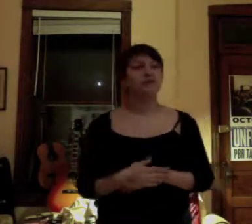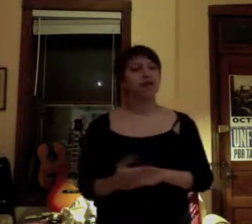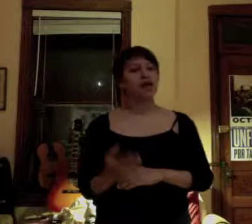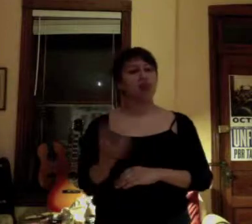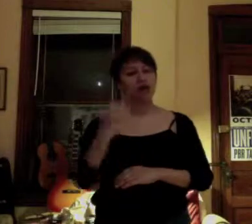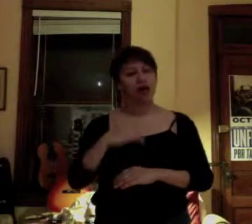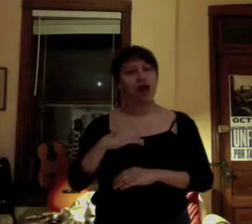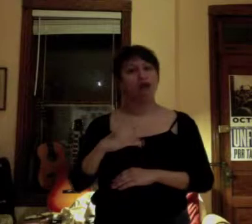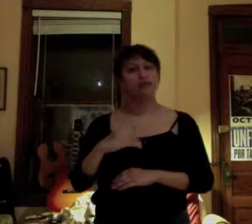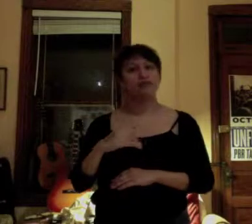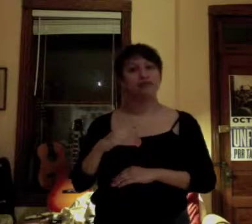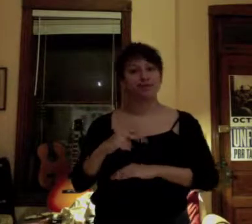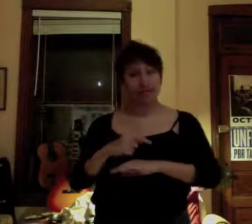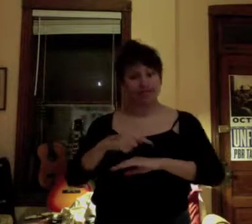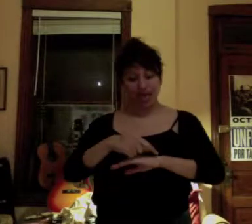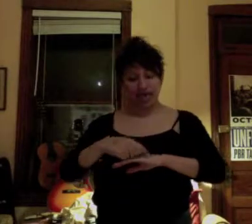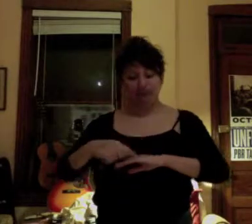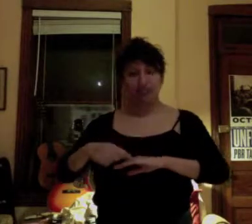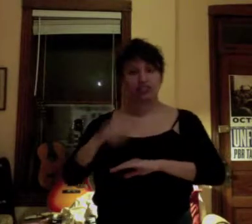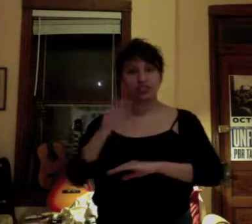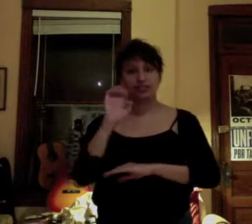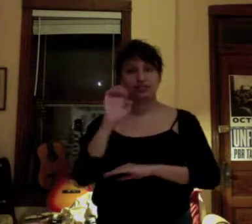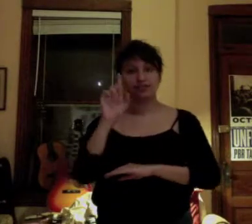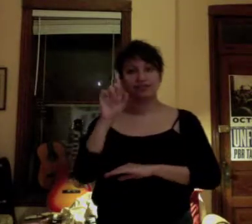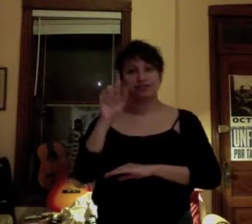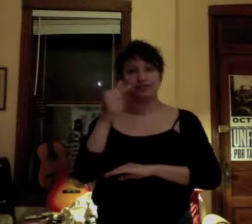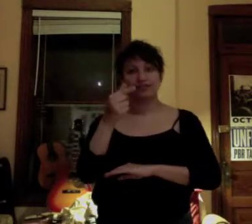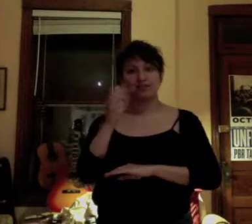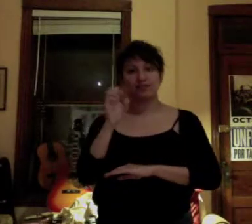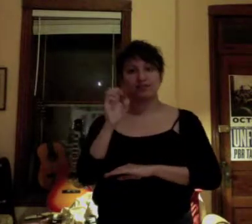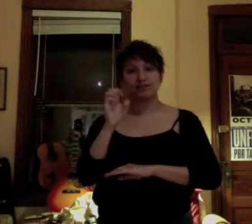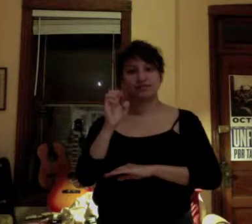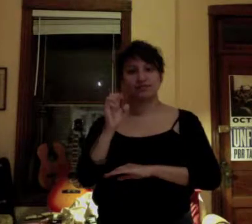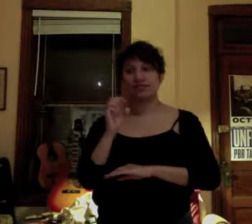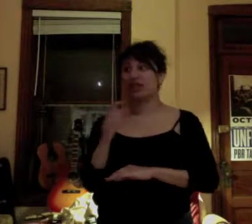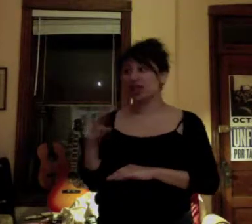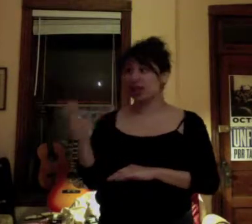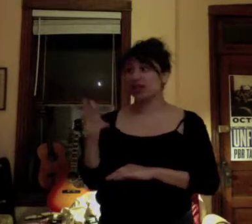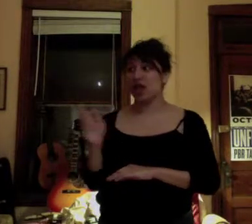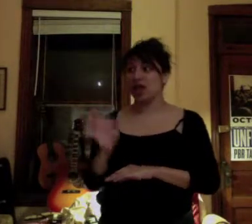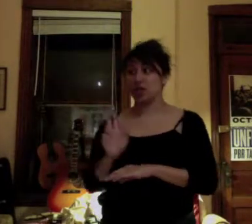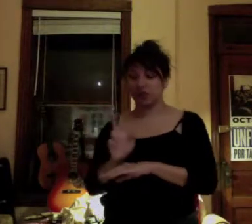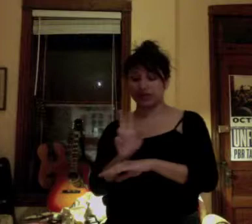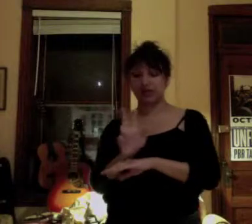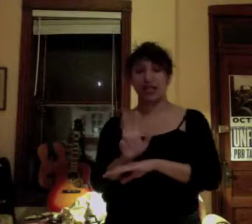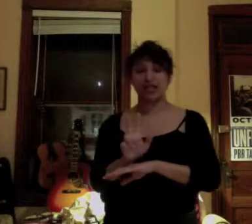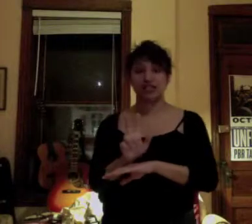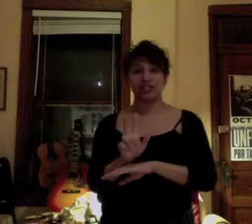edge. They went to the edge. He pushed them, and